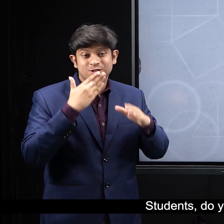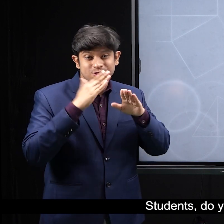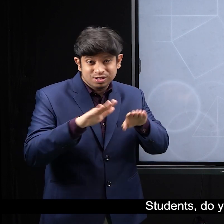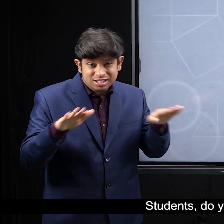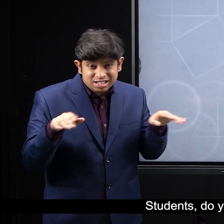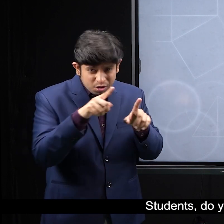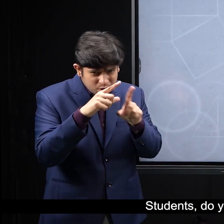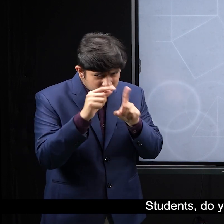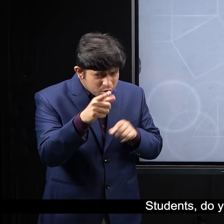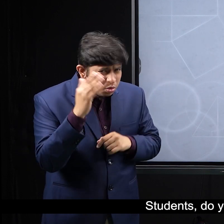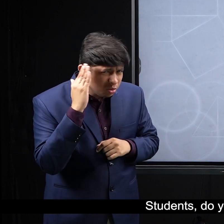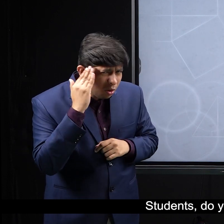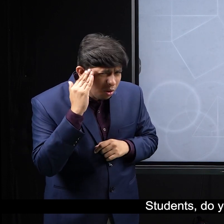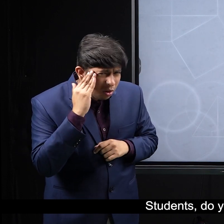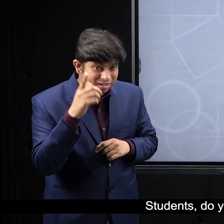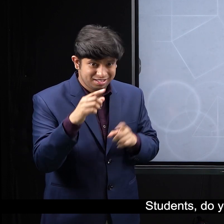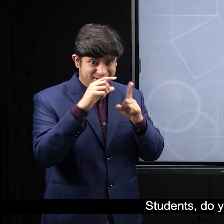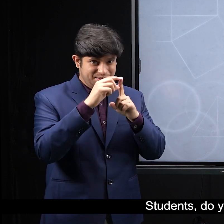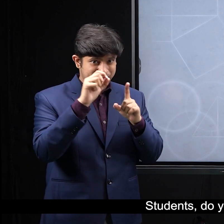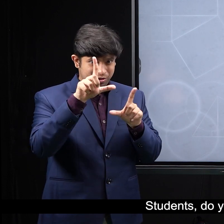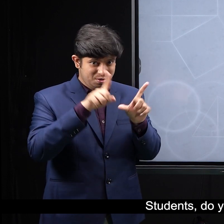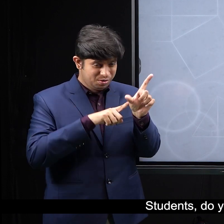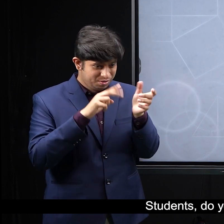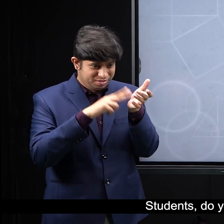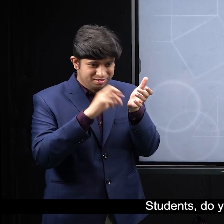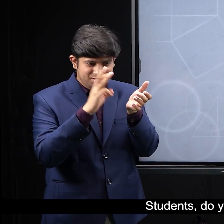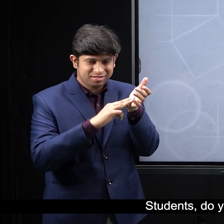Students, do you know what is a polynomial?